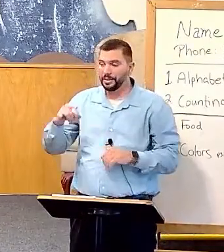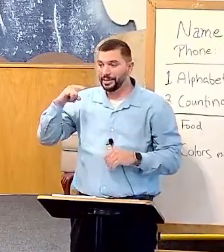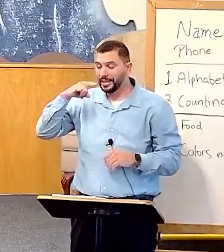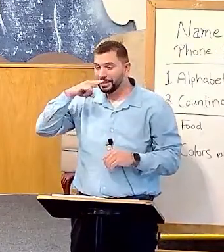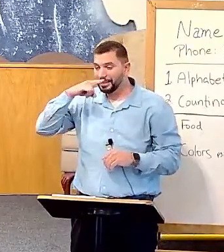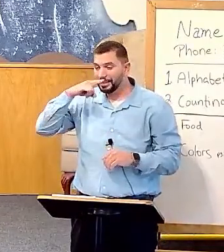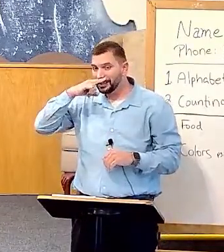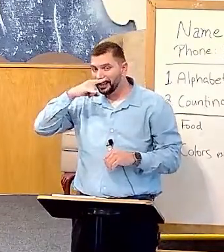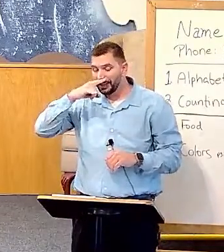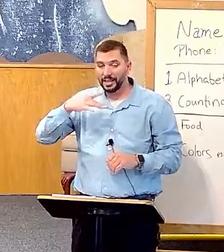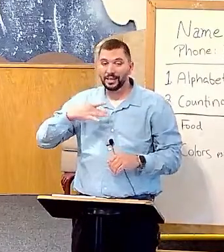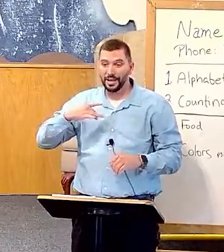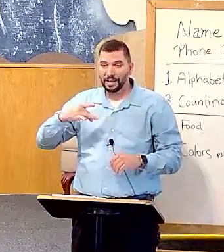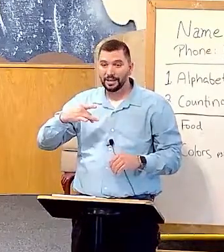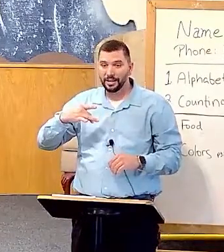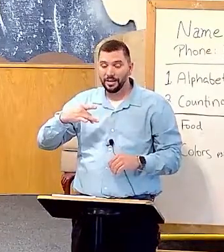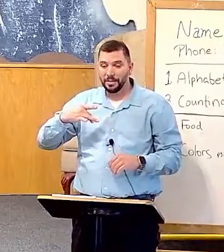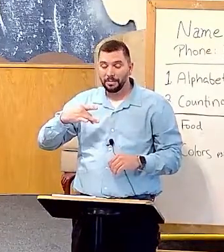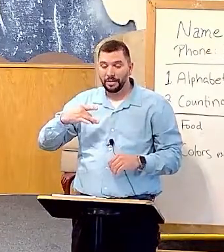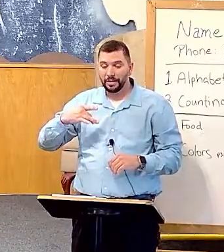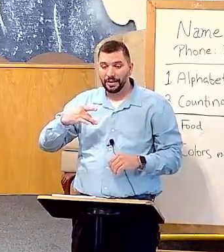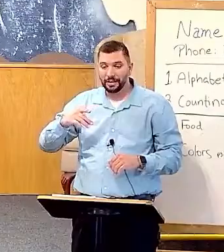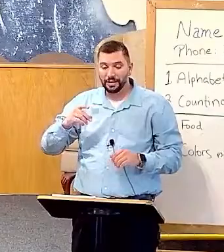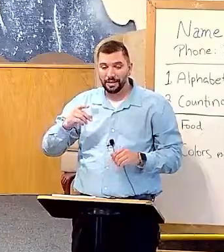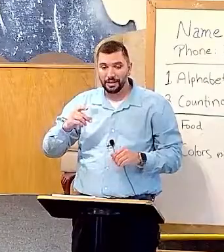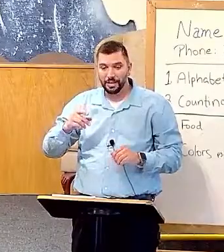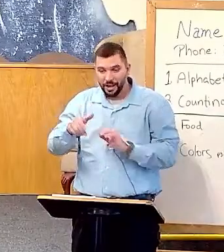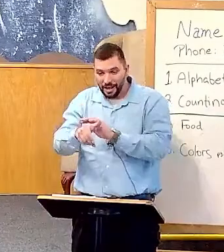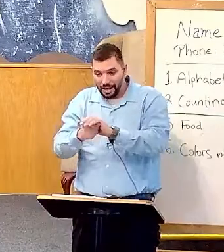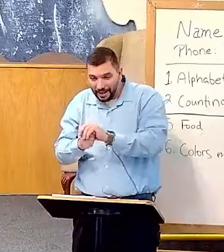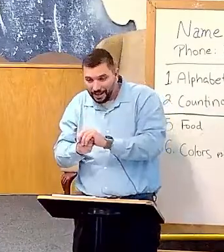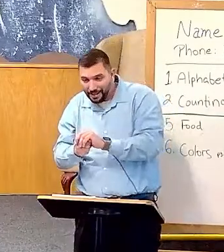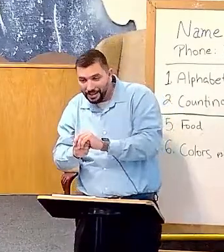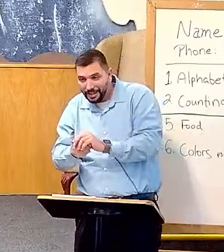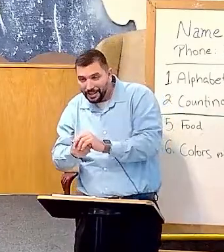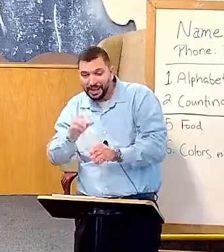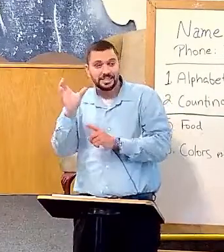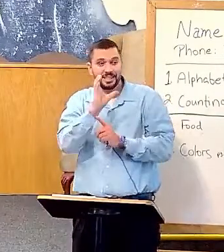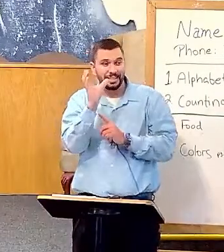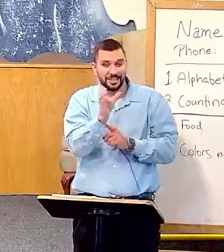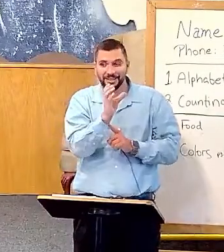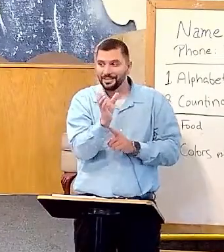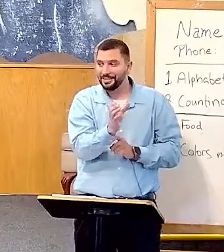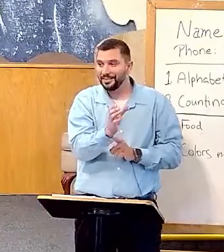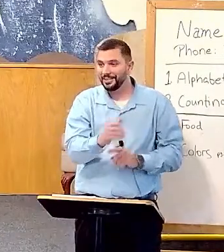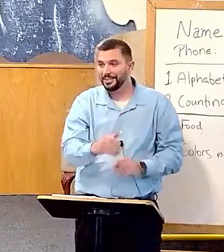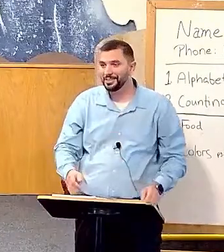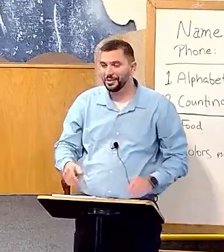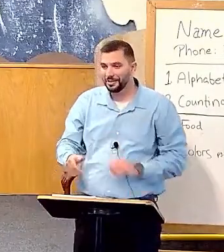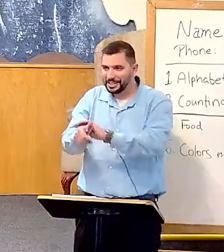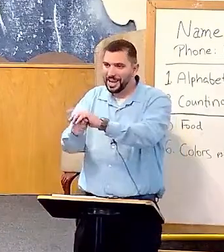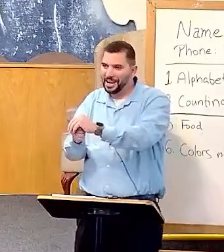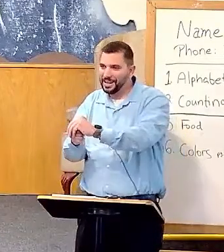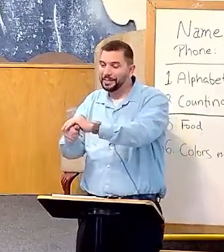kids, they like playing hide and seek. So that's hide, but that's